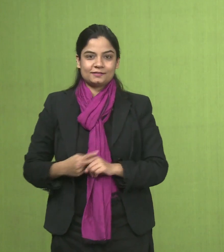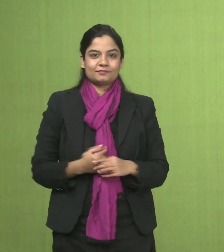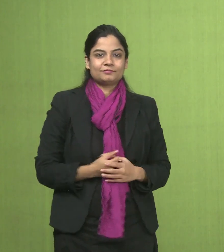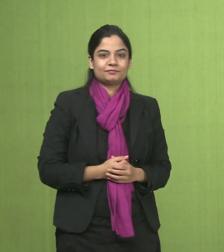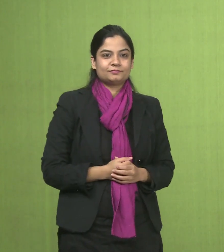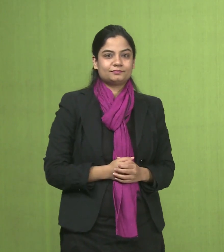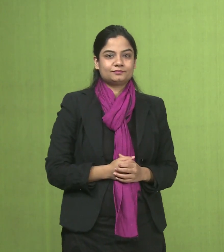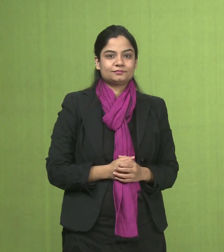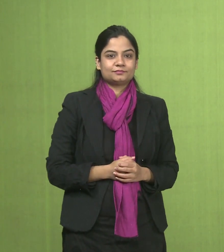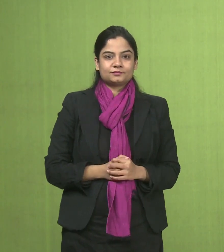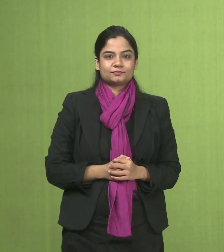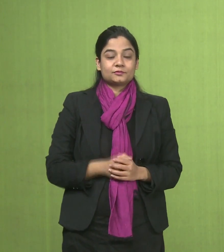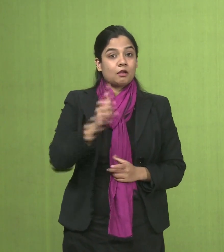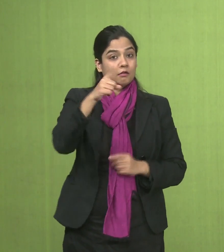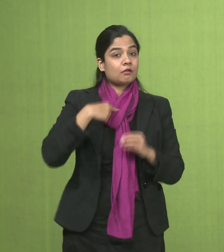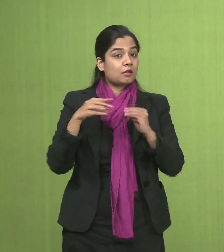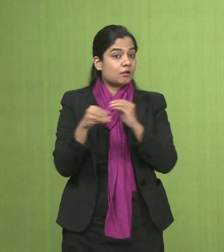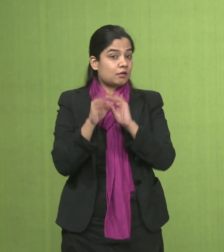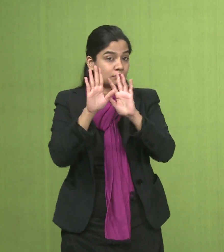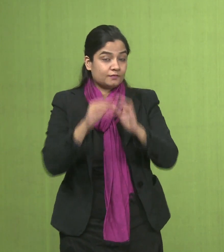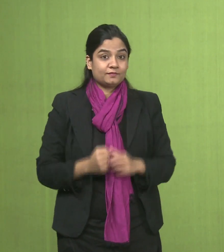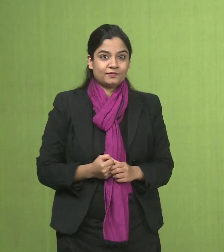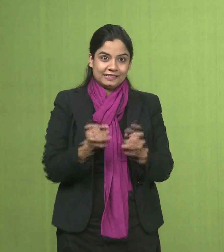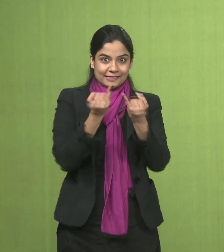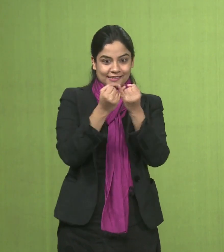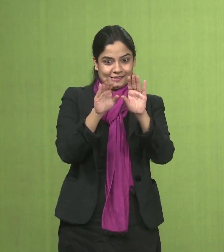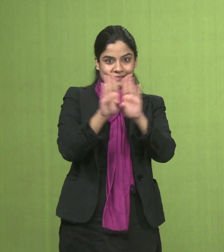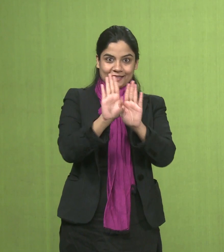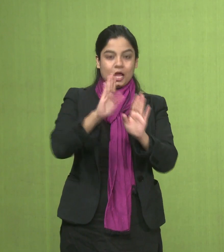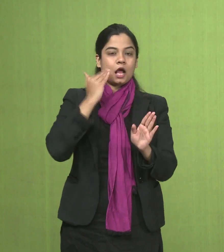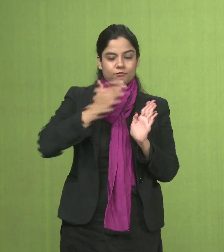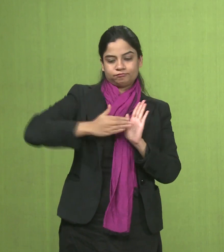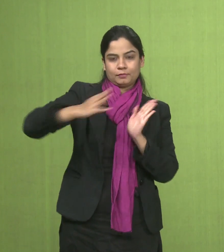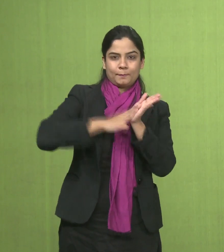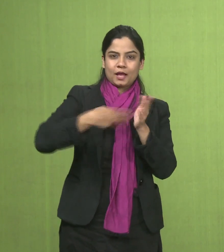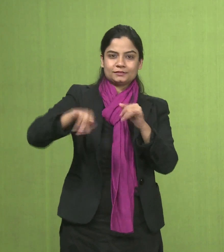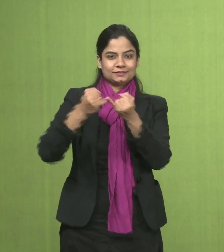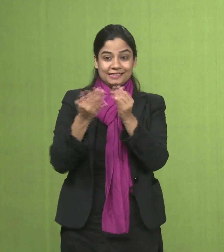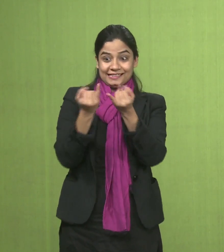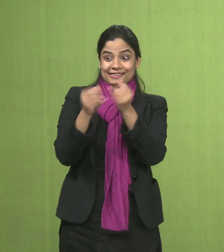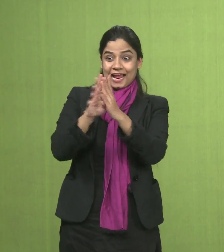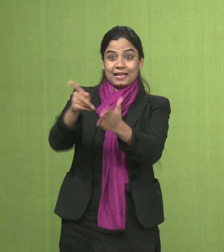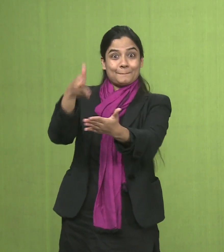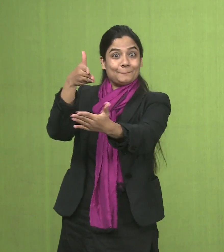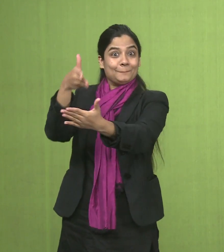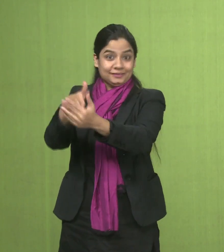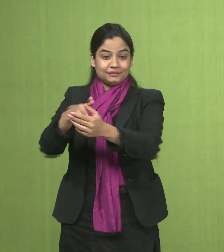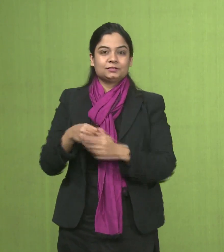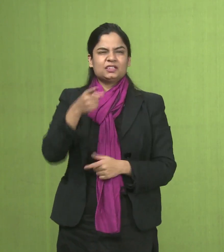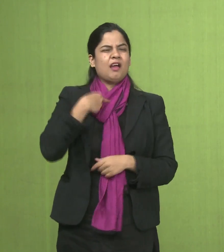Adding to that, Sundays. Monday to Sunday. In Sunday, it's